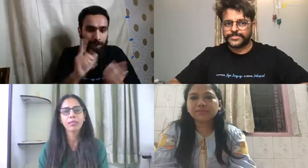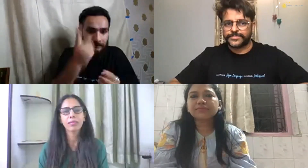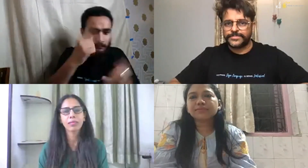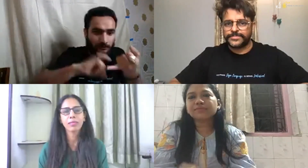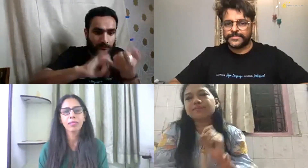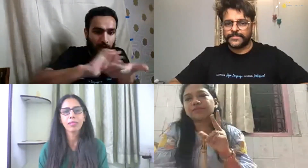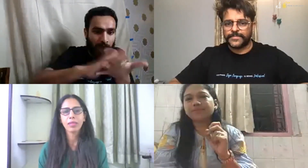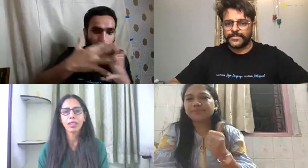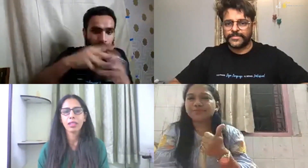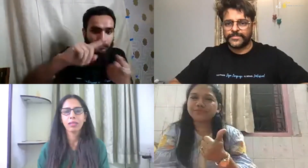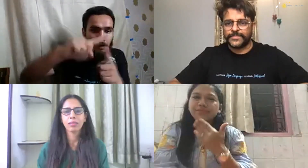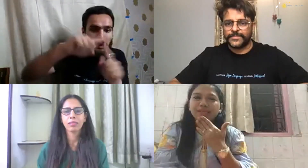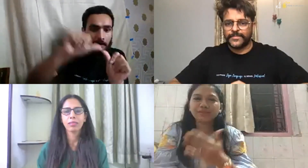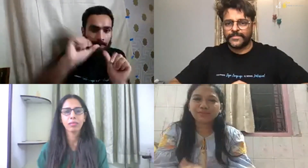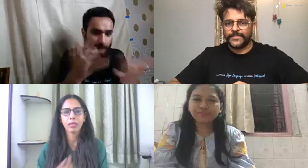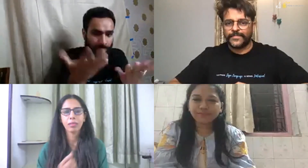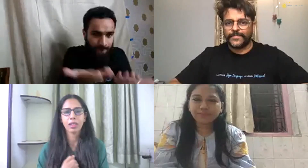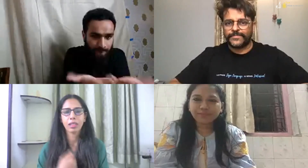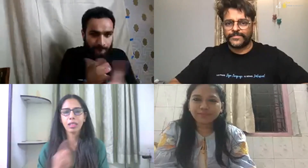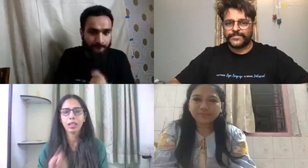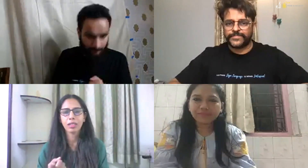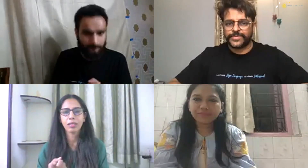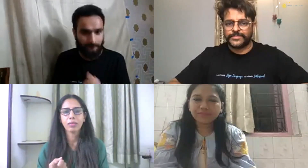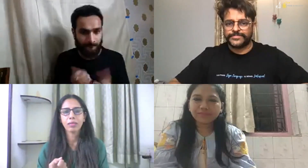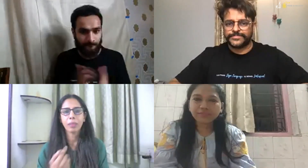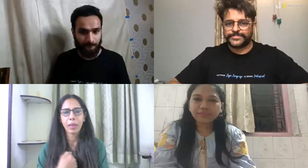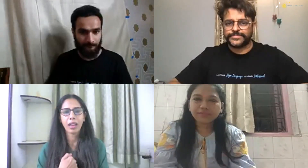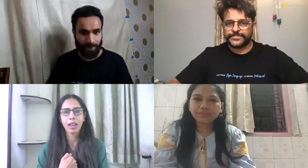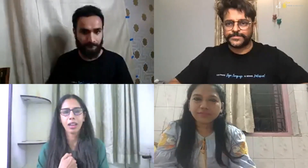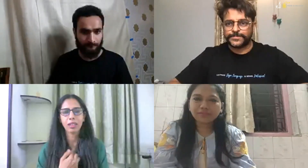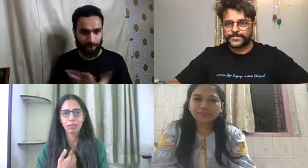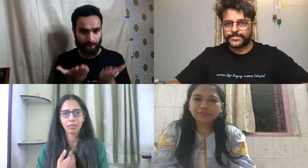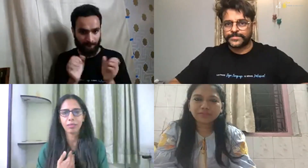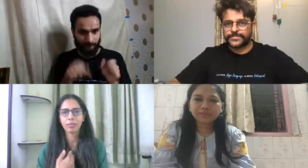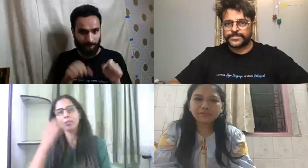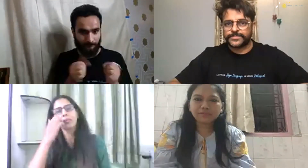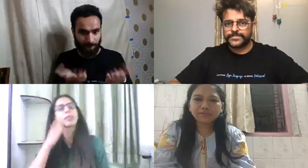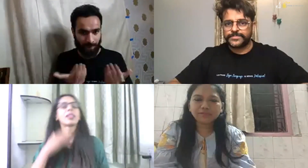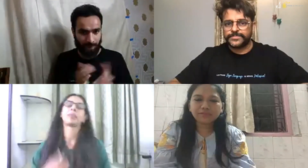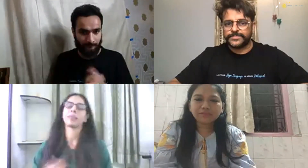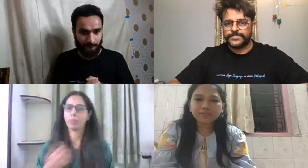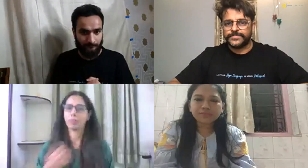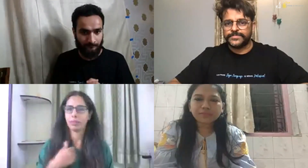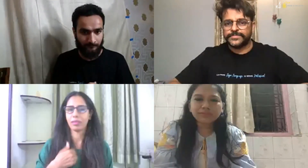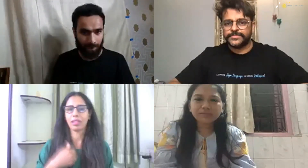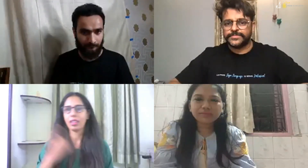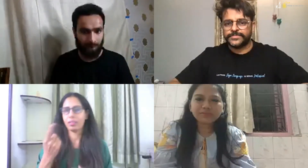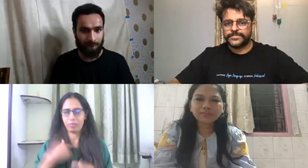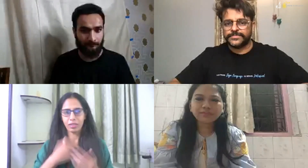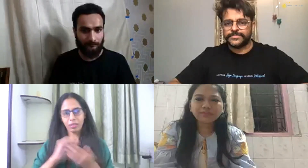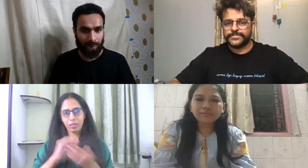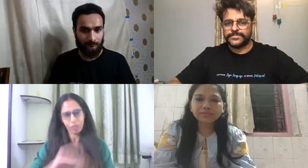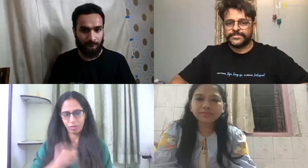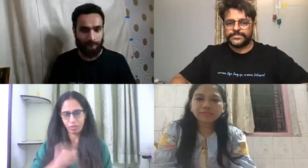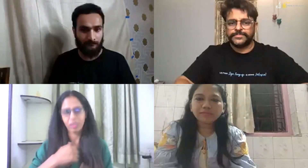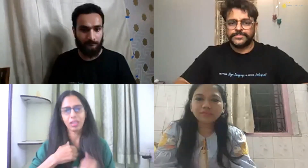business, what is your name, and just give a quick background. And Bhavna, you can start first. Okay, Shweta.